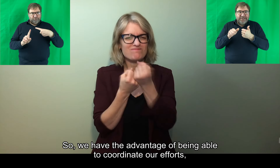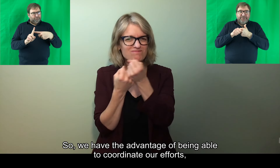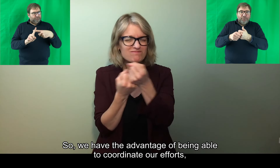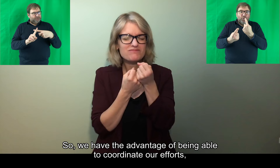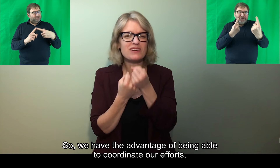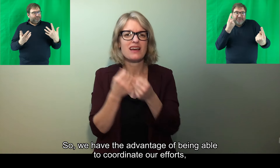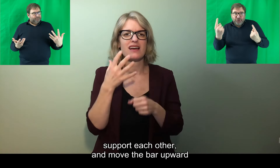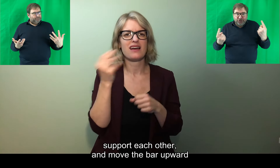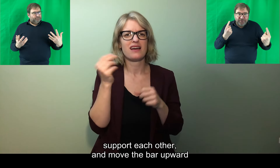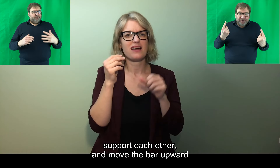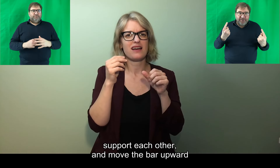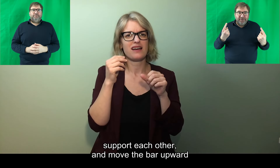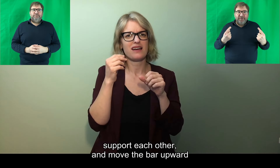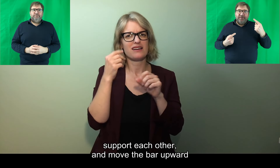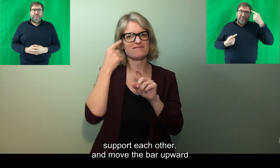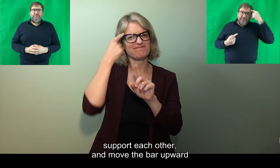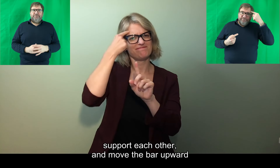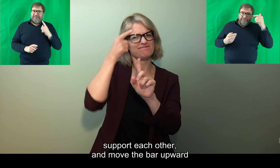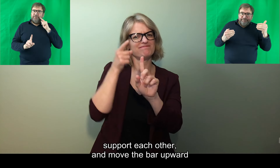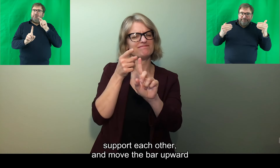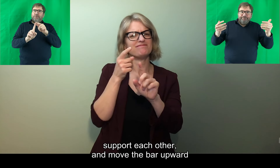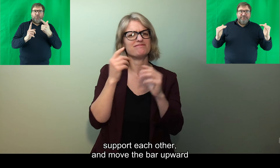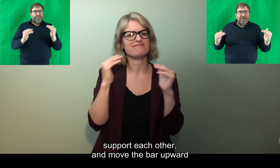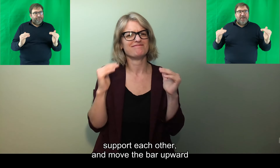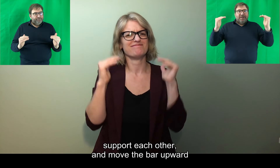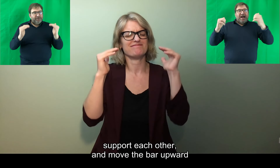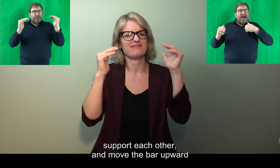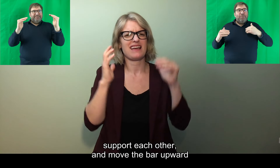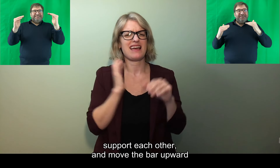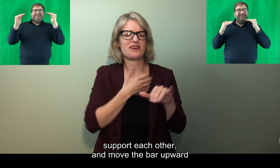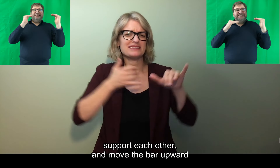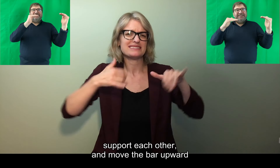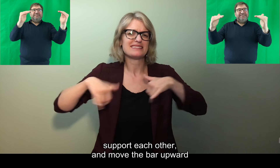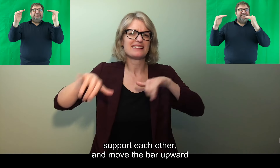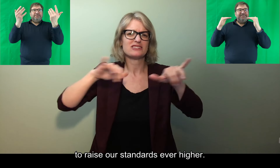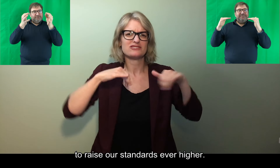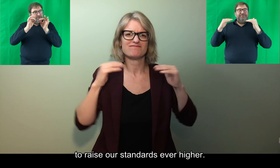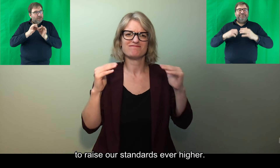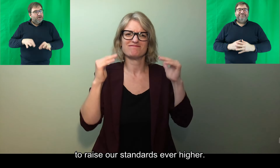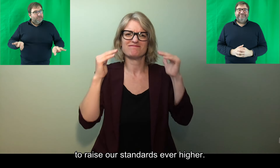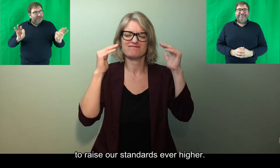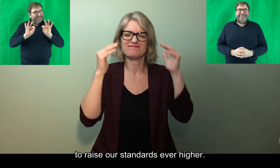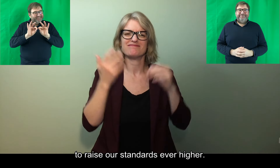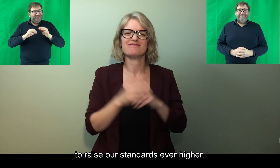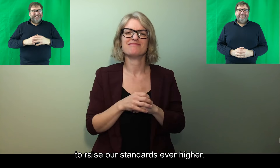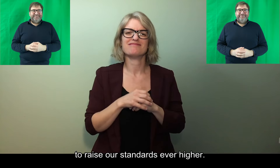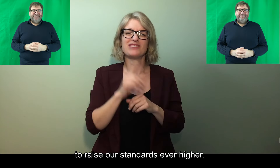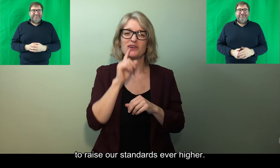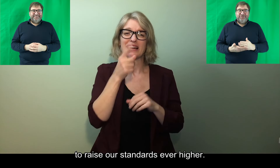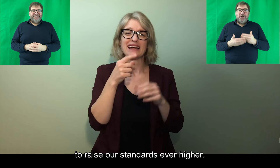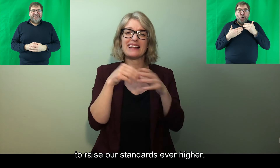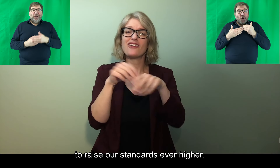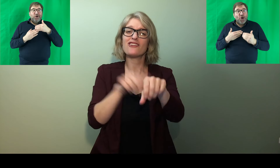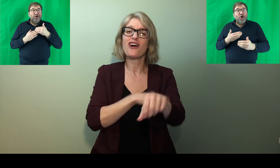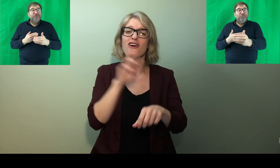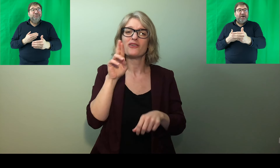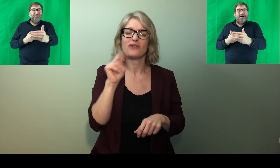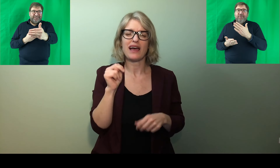to coordinate our efforts, support each other, and move the bar upward to raise our standards ever